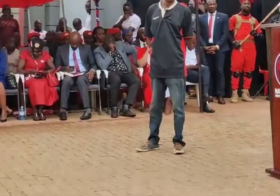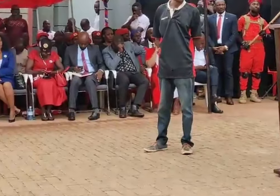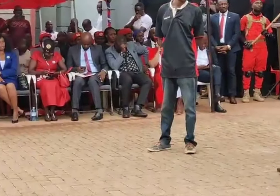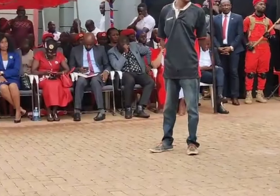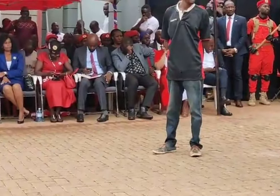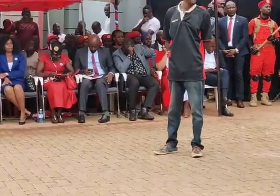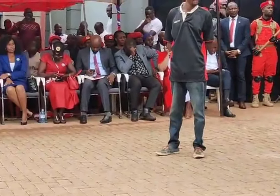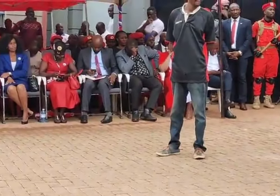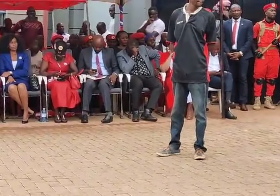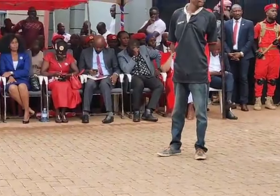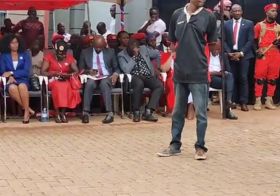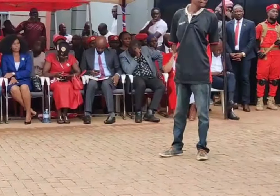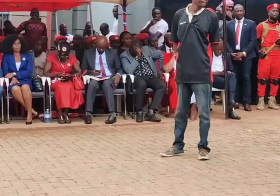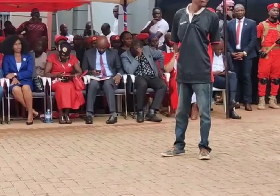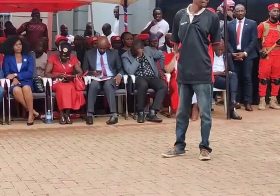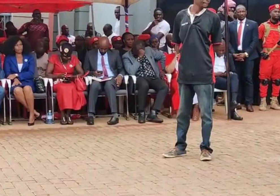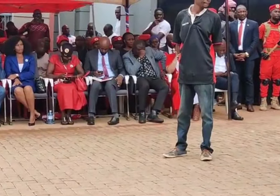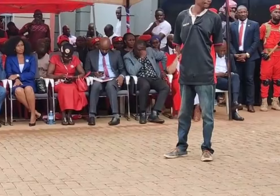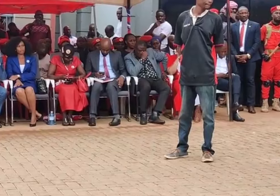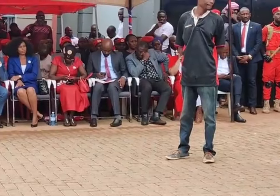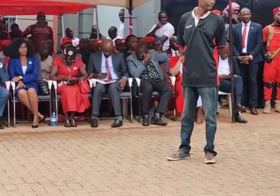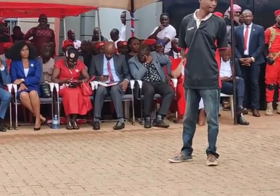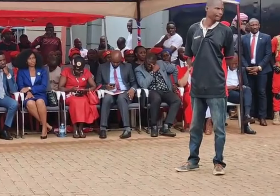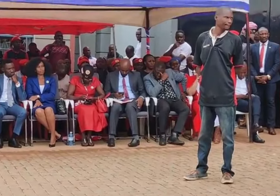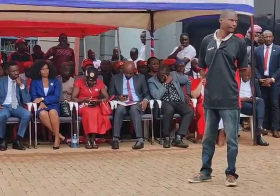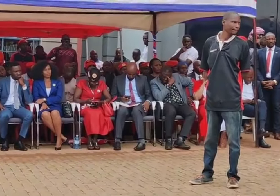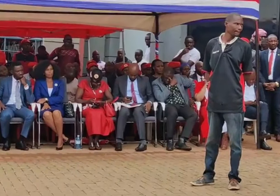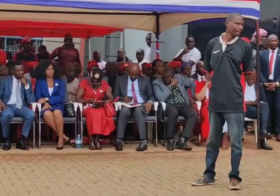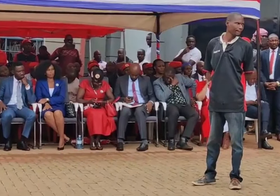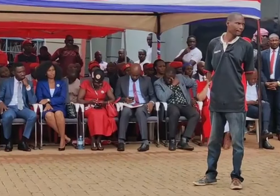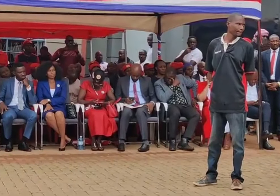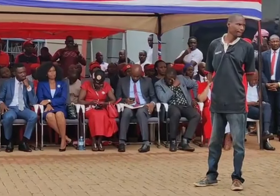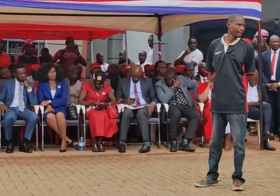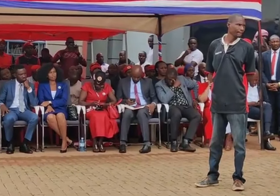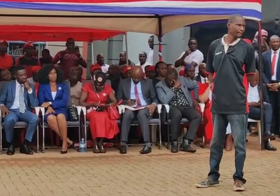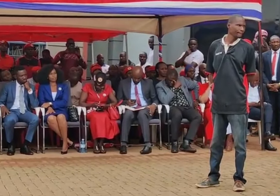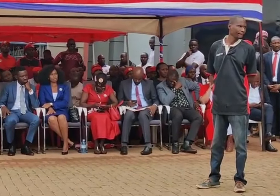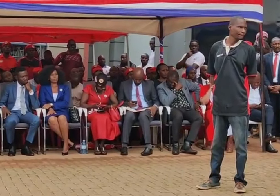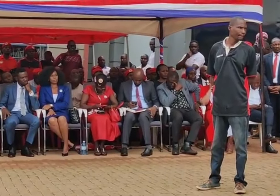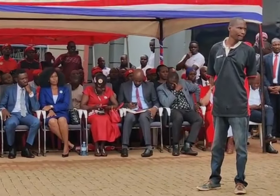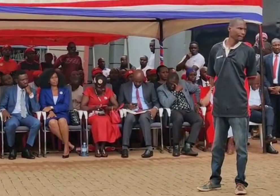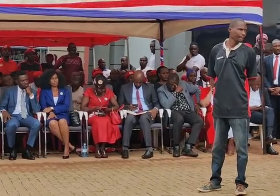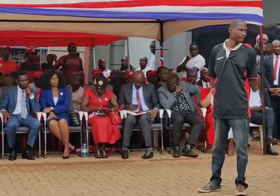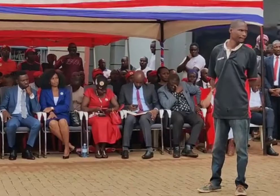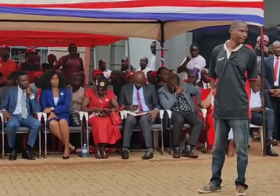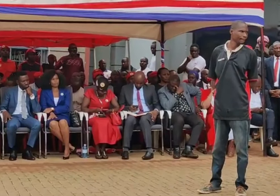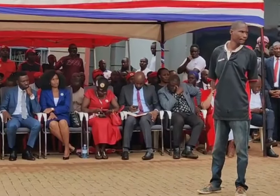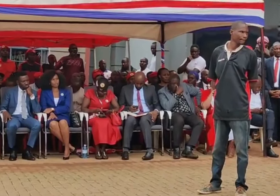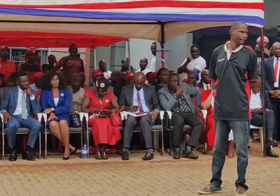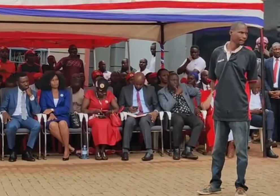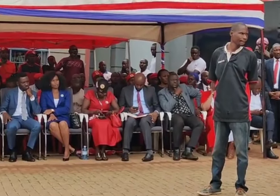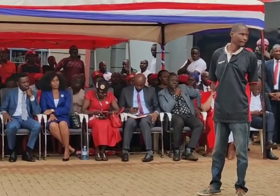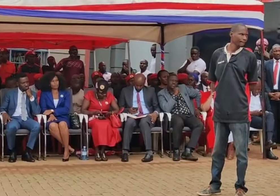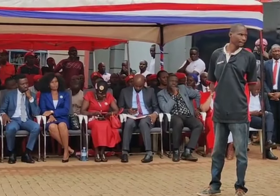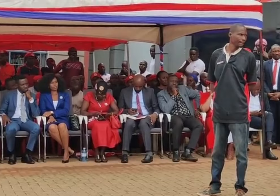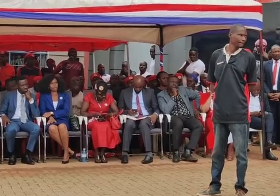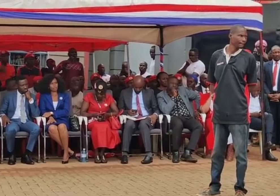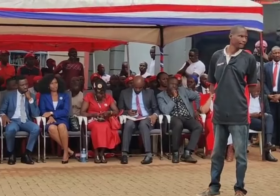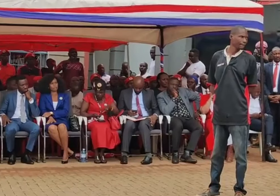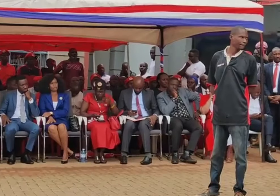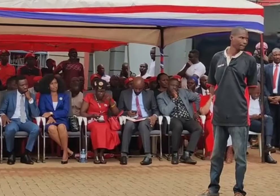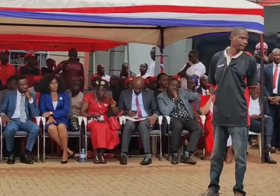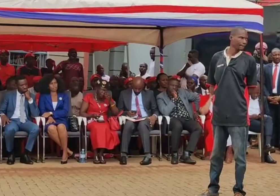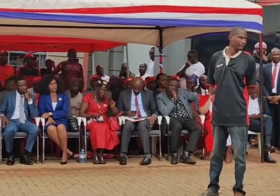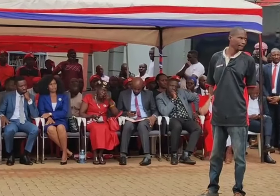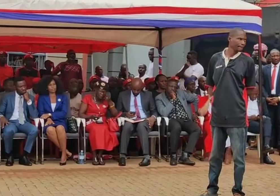that the president and National Platform play very smooth and clean politics, but the